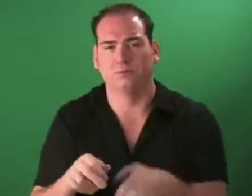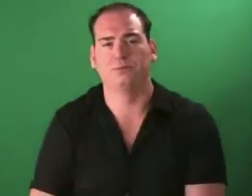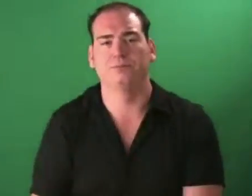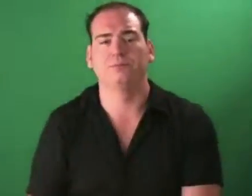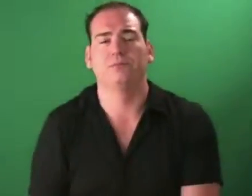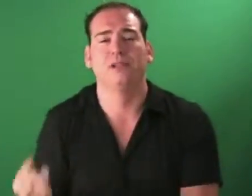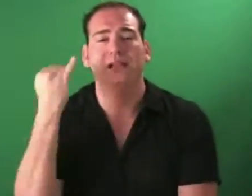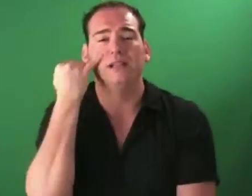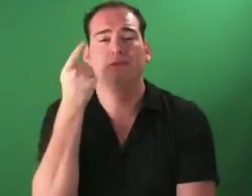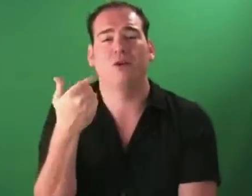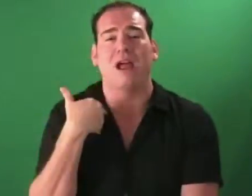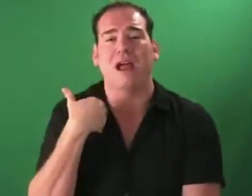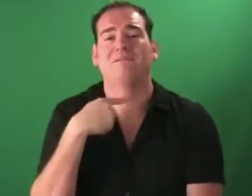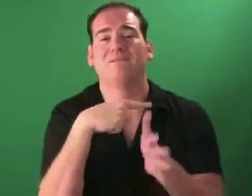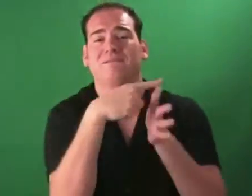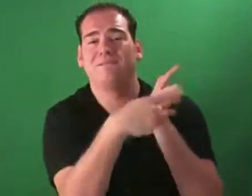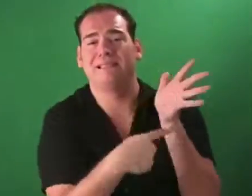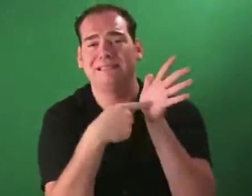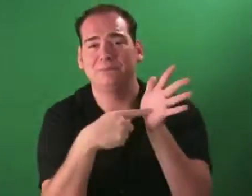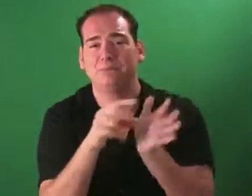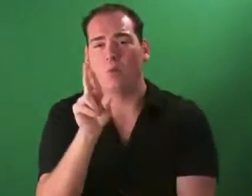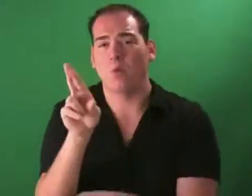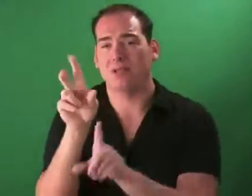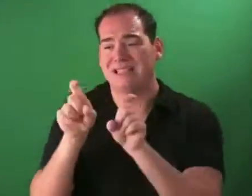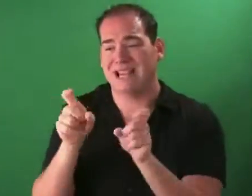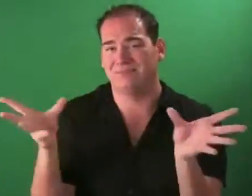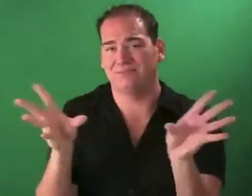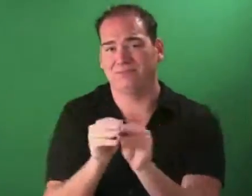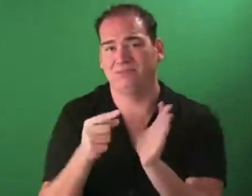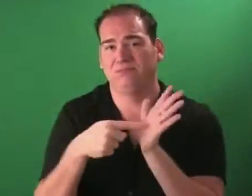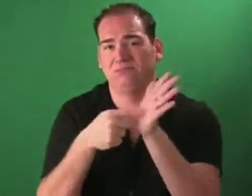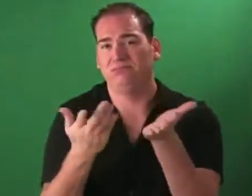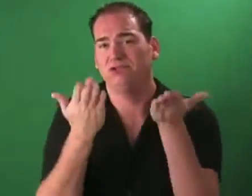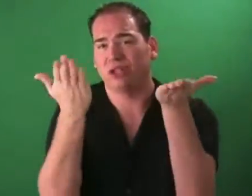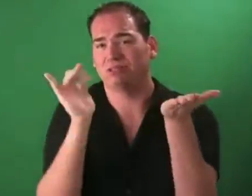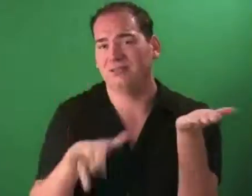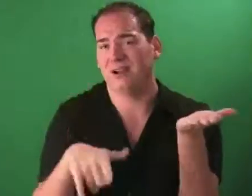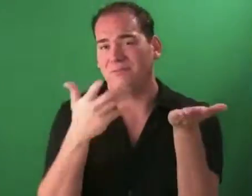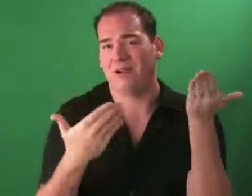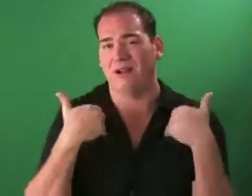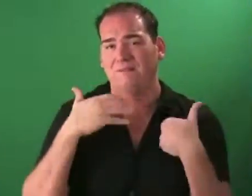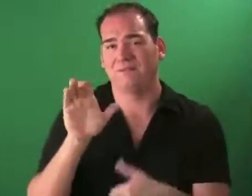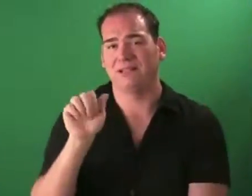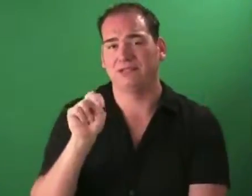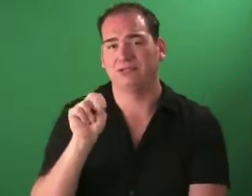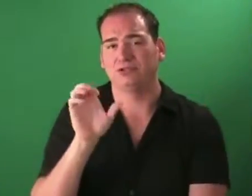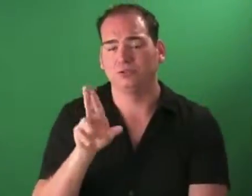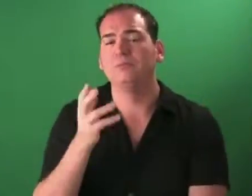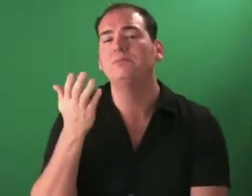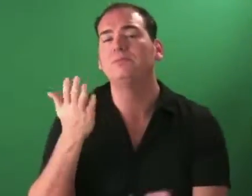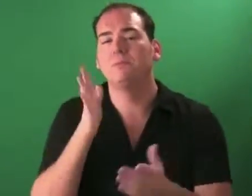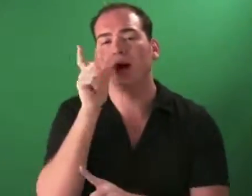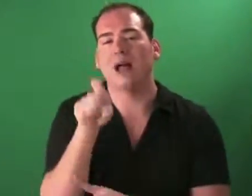So remember to discuss things with your doctor and discuss the results to make sure you have a definitive